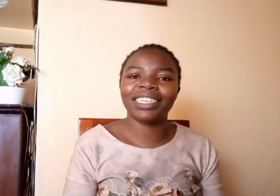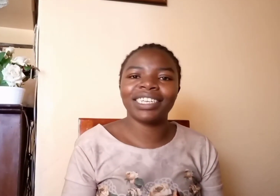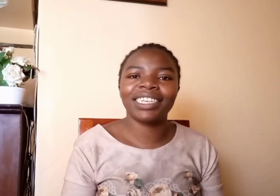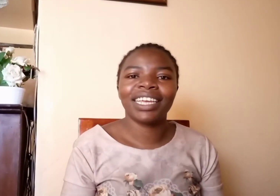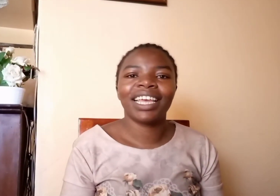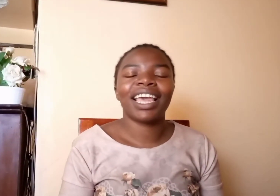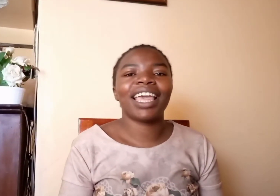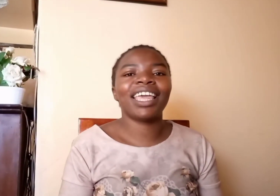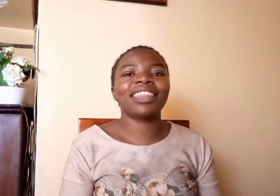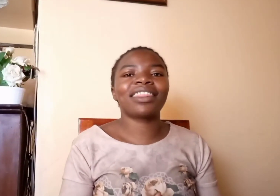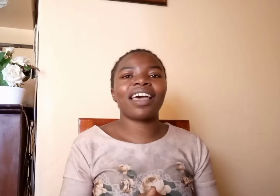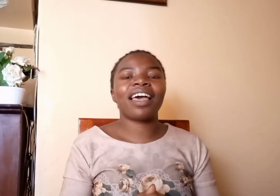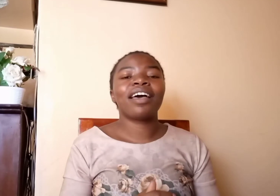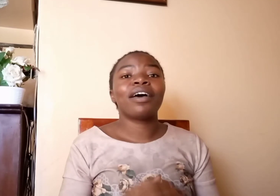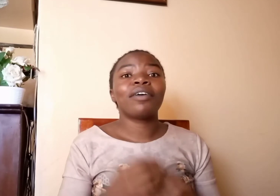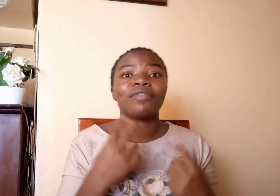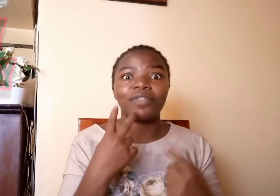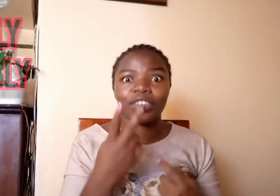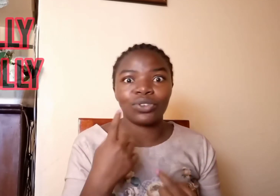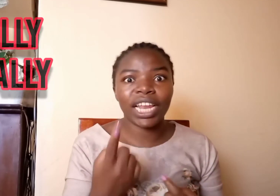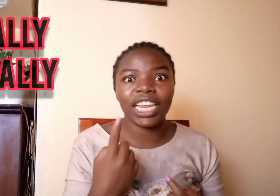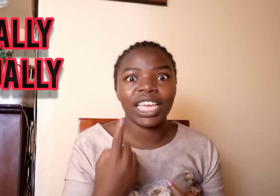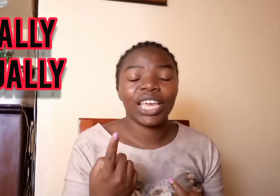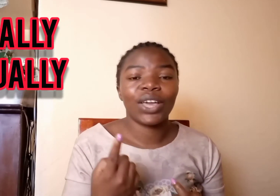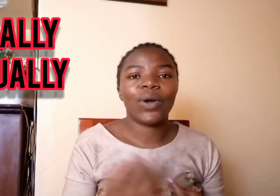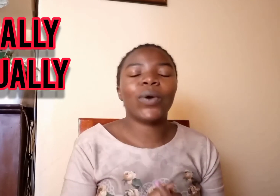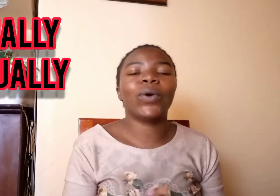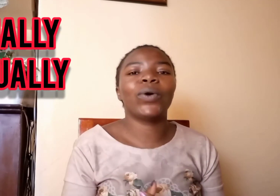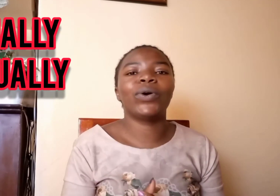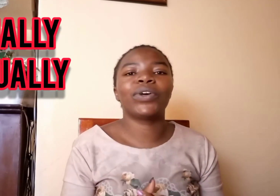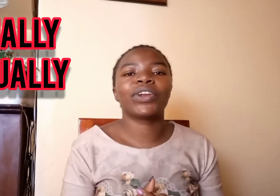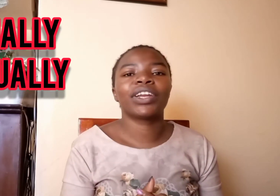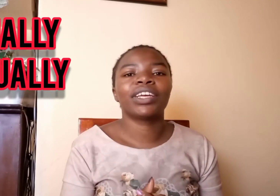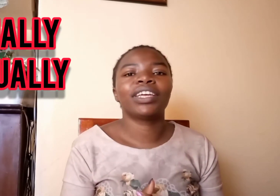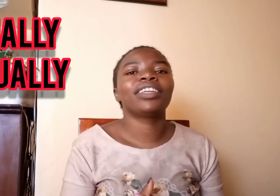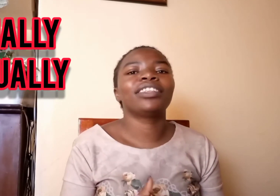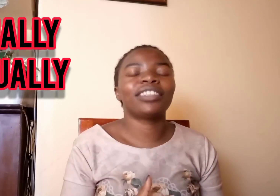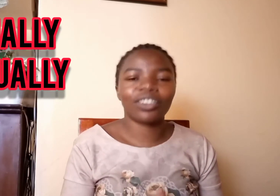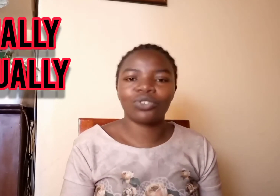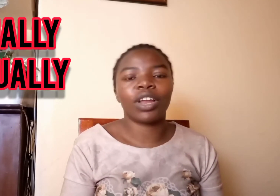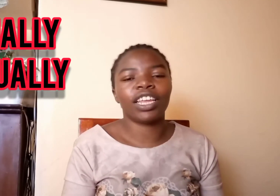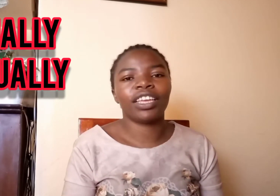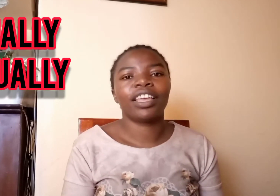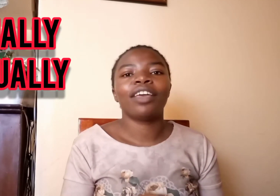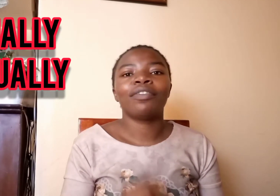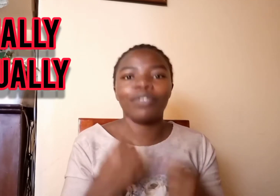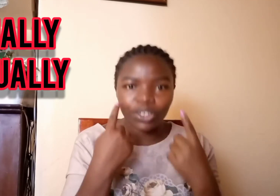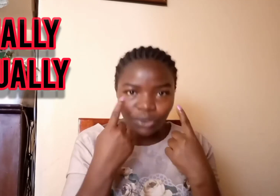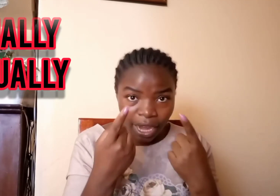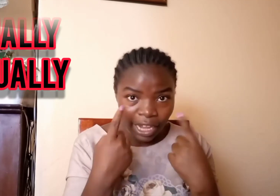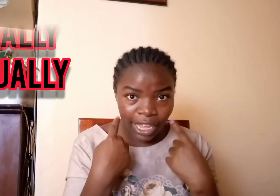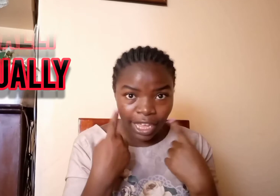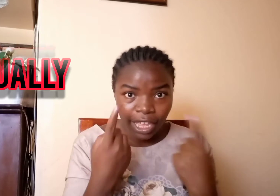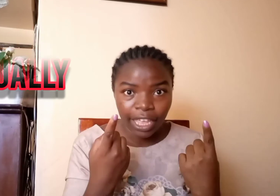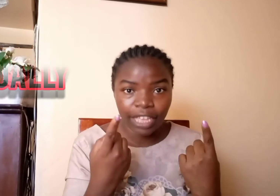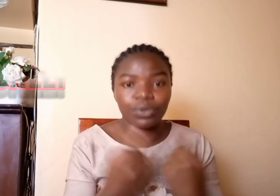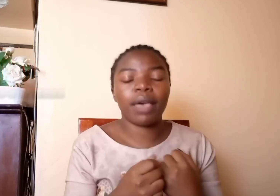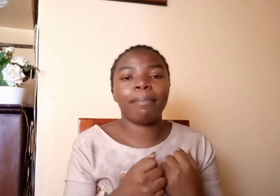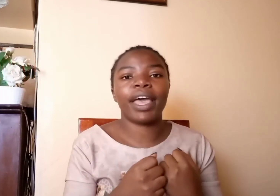comprehended either visually or tactually. Visually is whereby